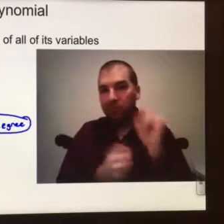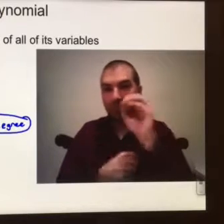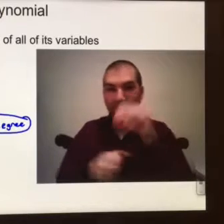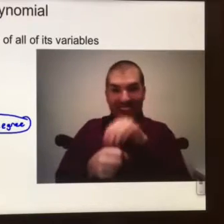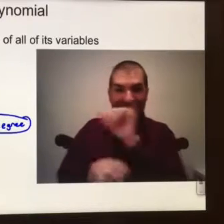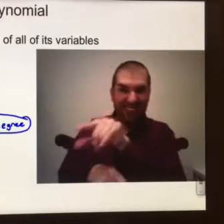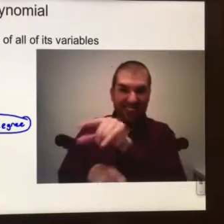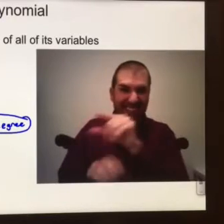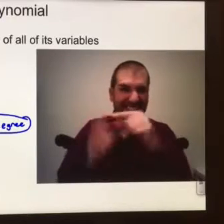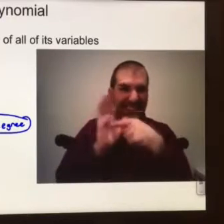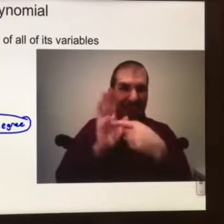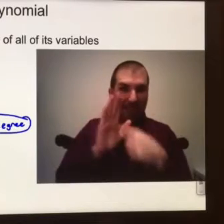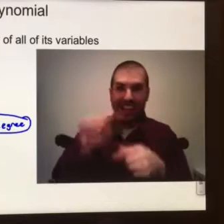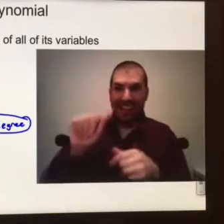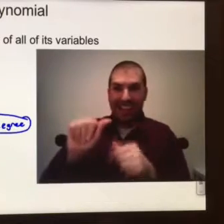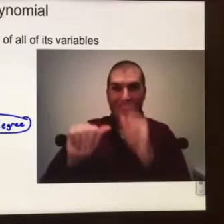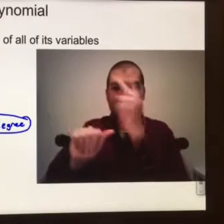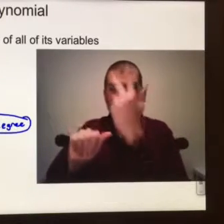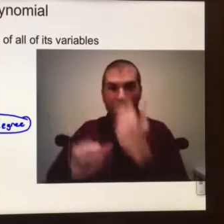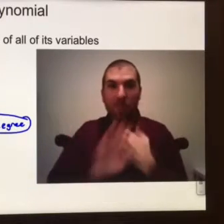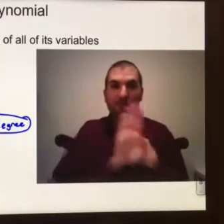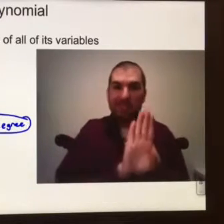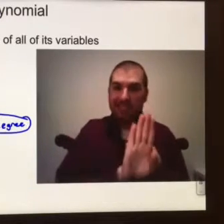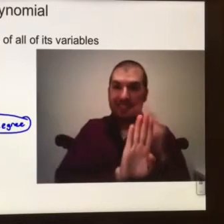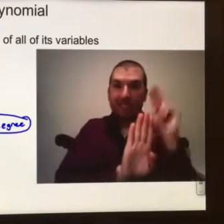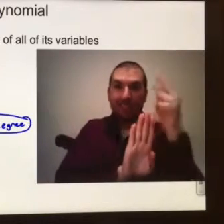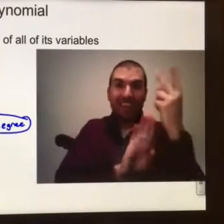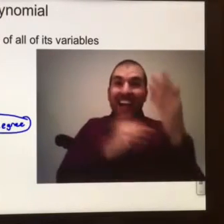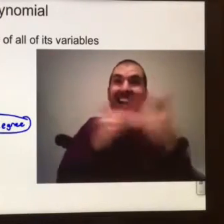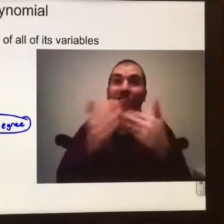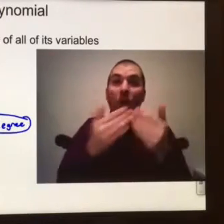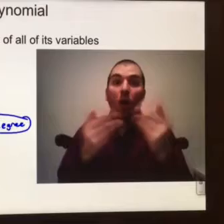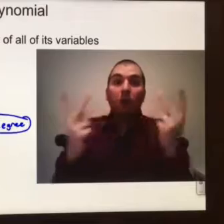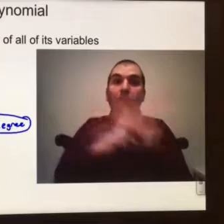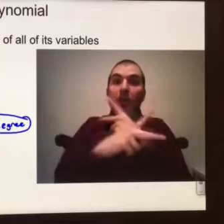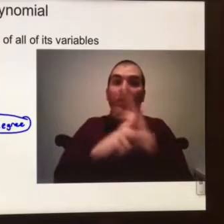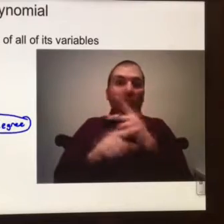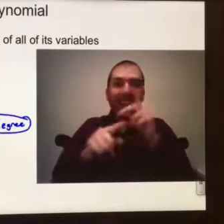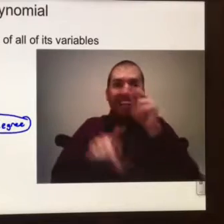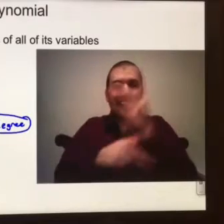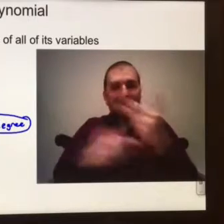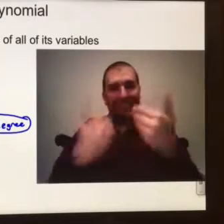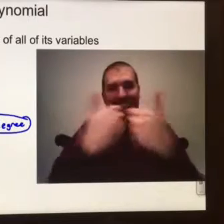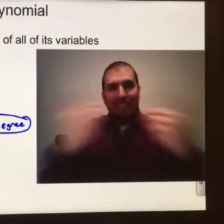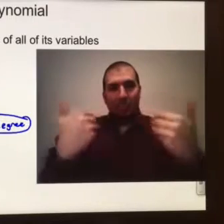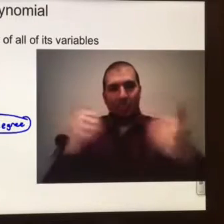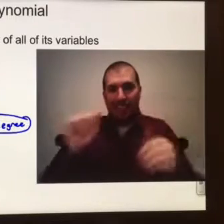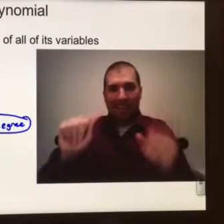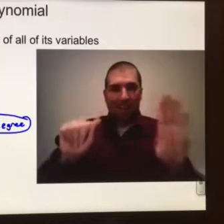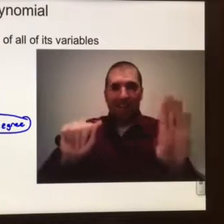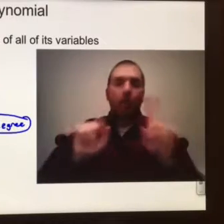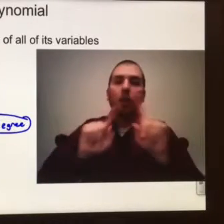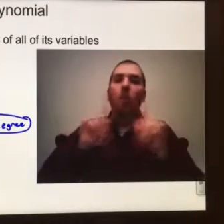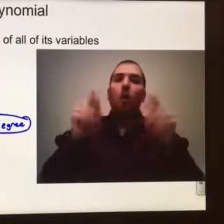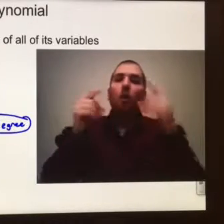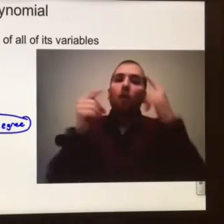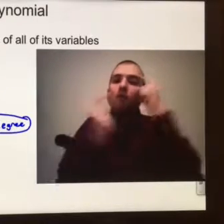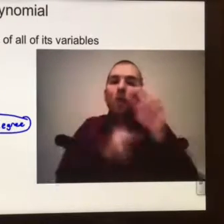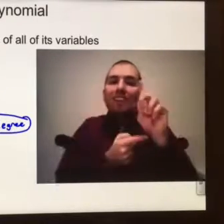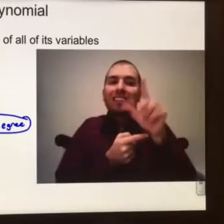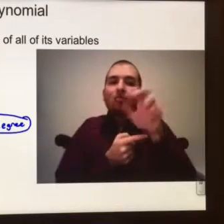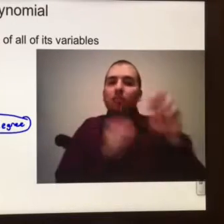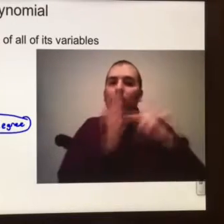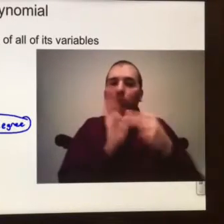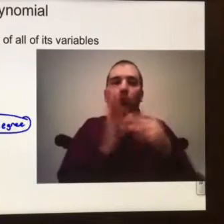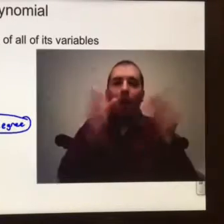And the reason why is you would just you would take the sum of the exponents, and that was what would make the degree.